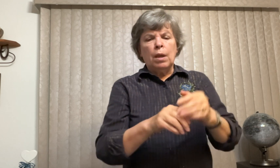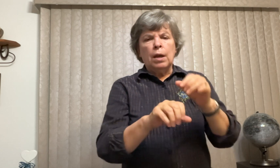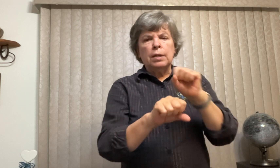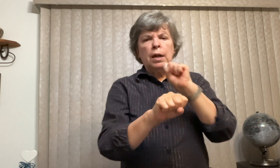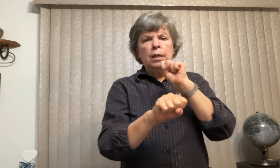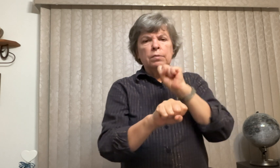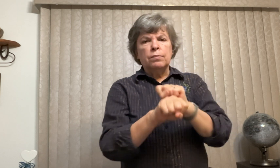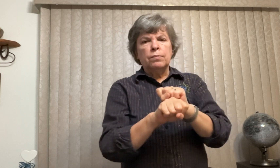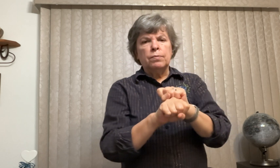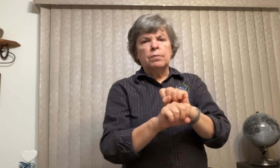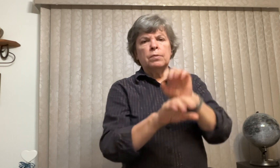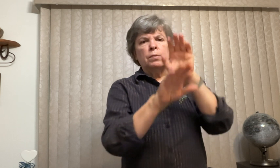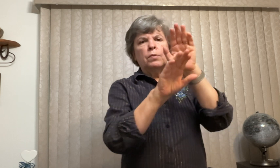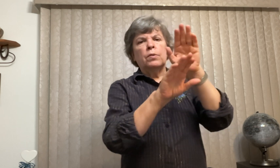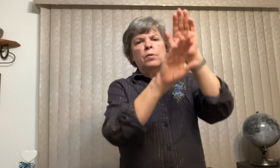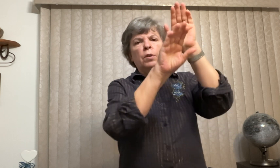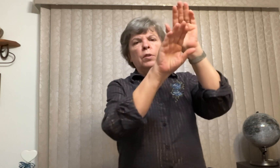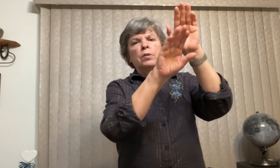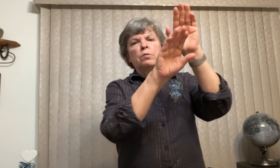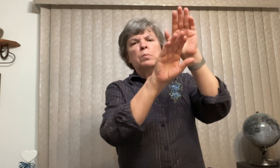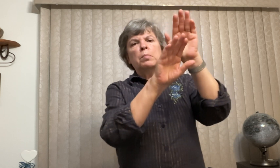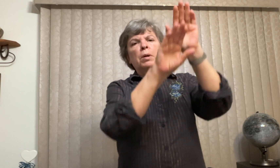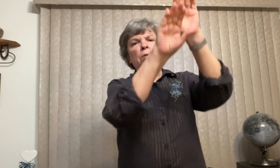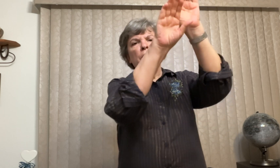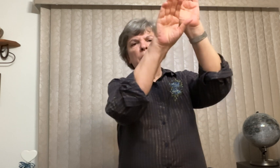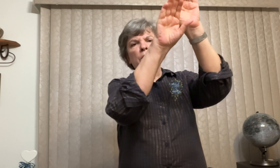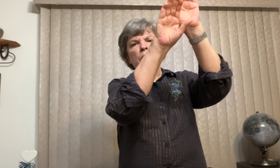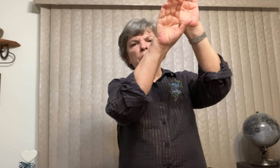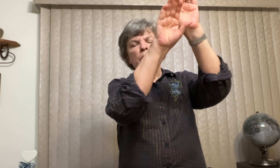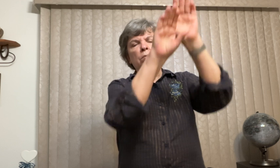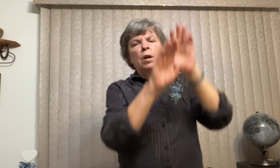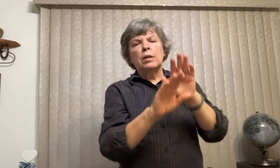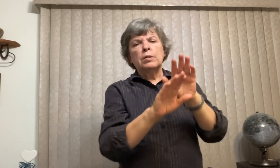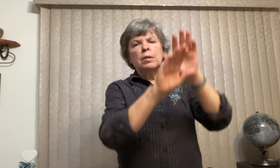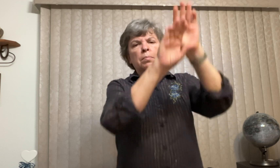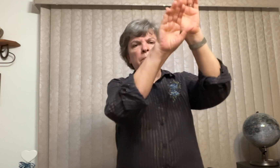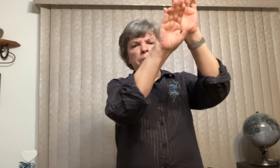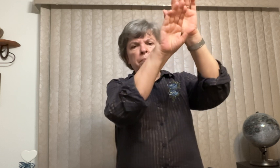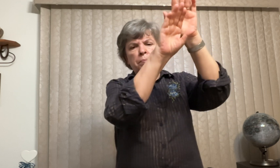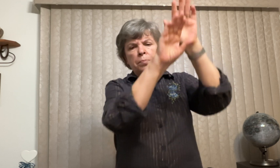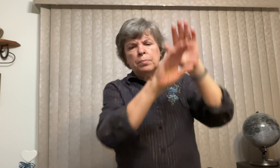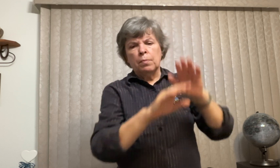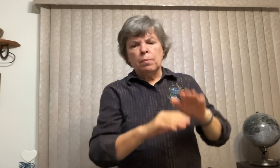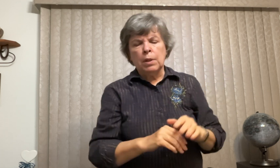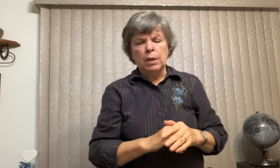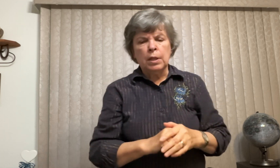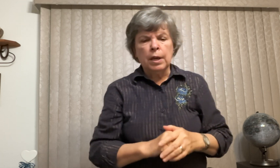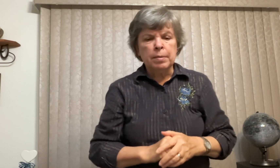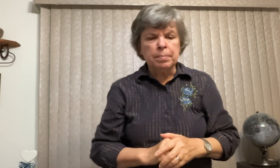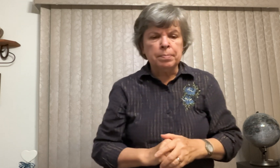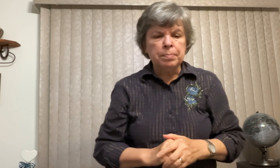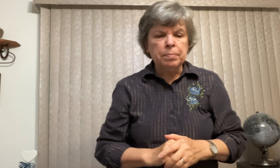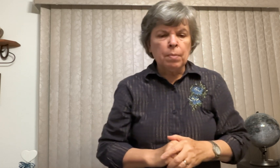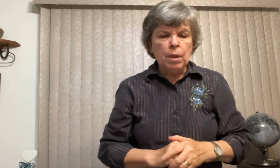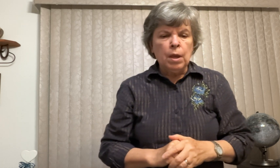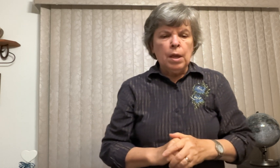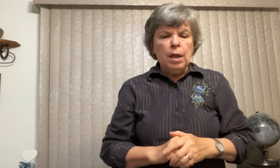I kind of think this would be better, to rise up like that.